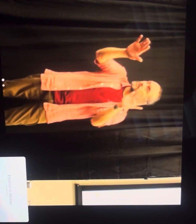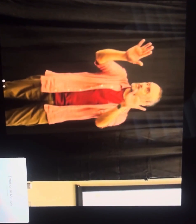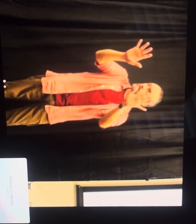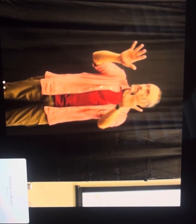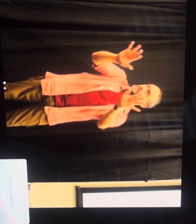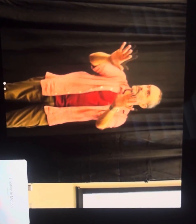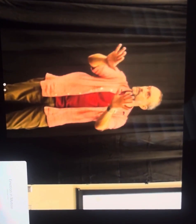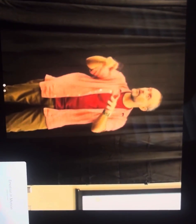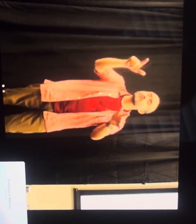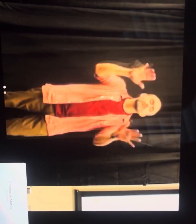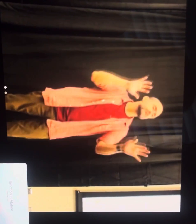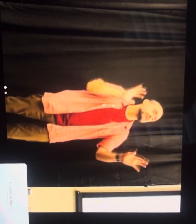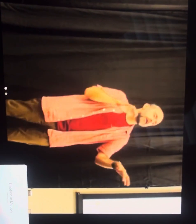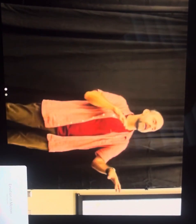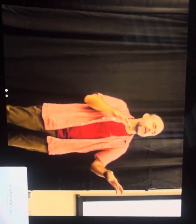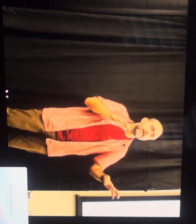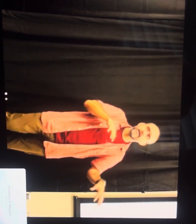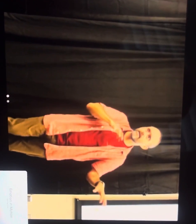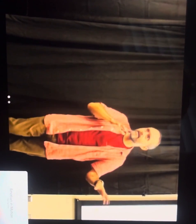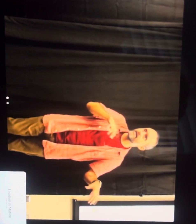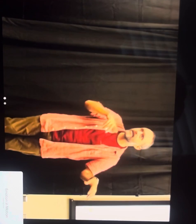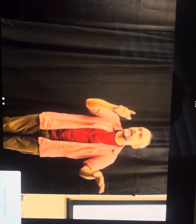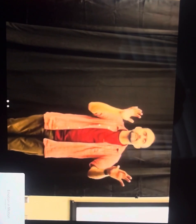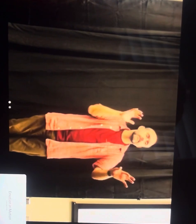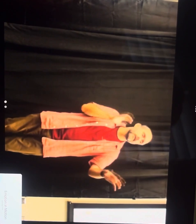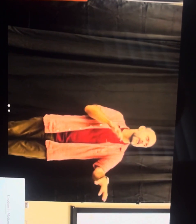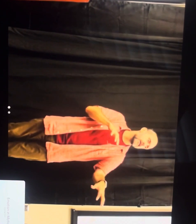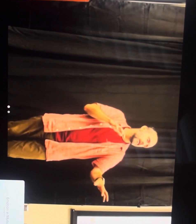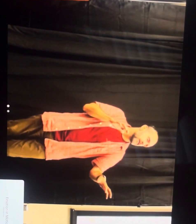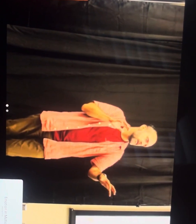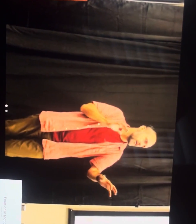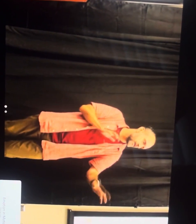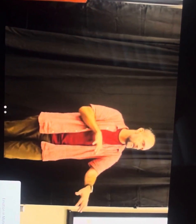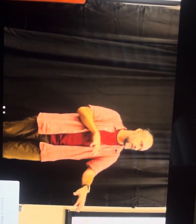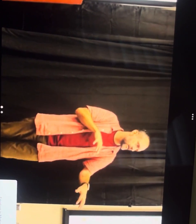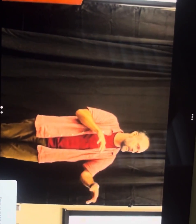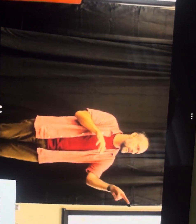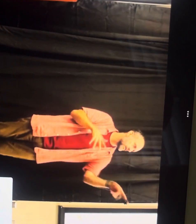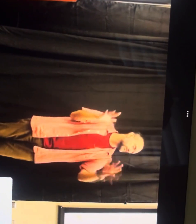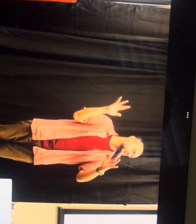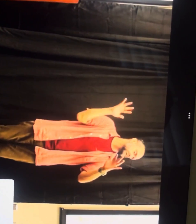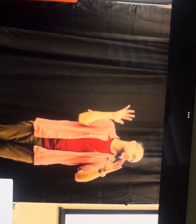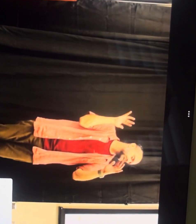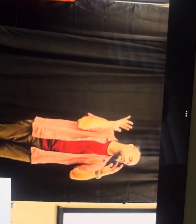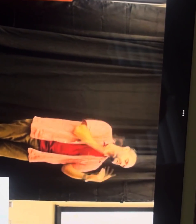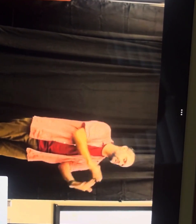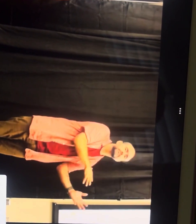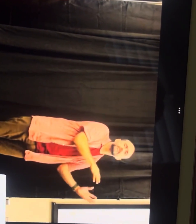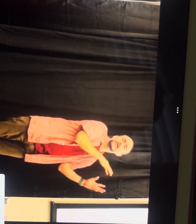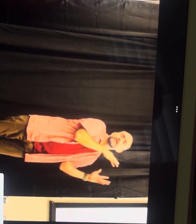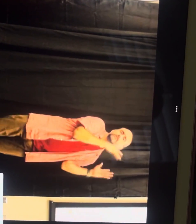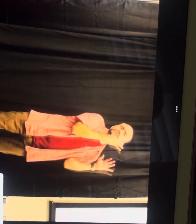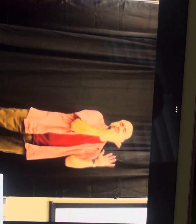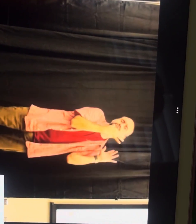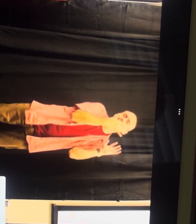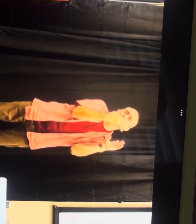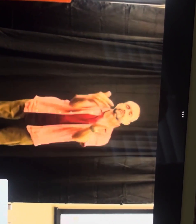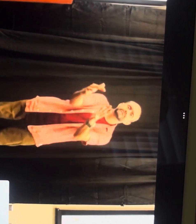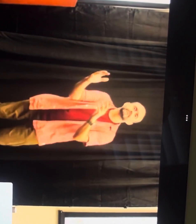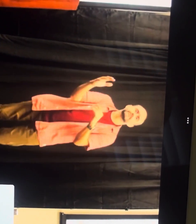and waterfalls, rain, hard rain, or